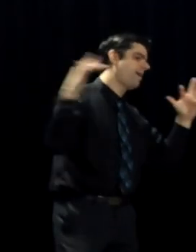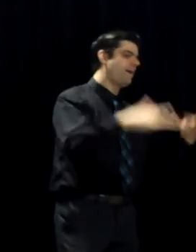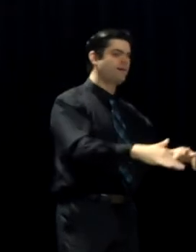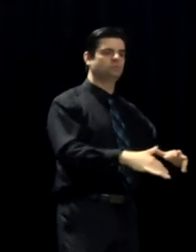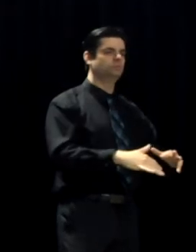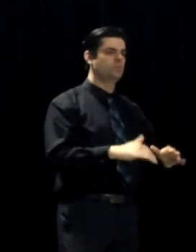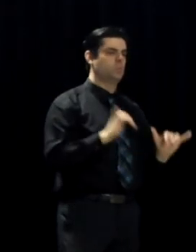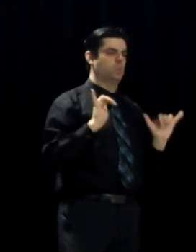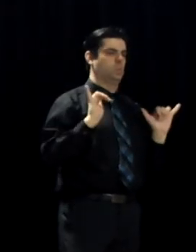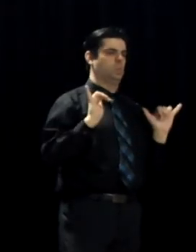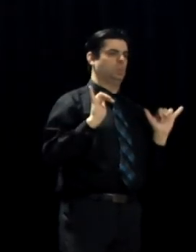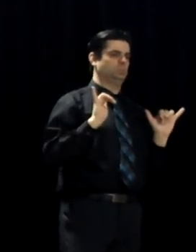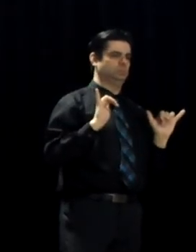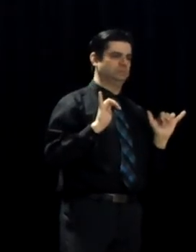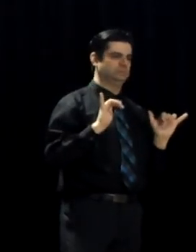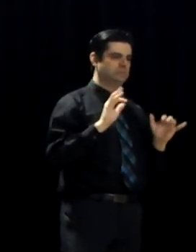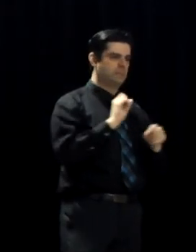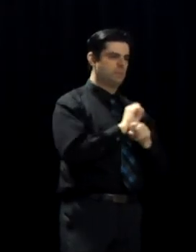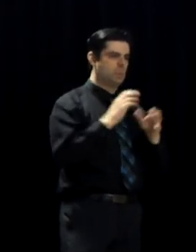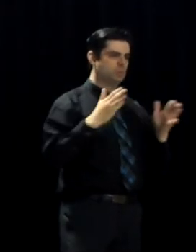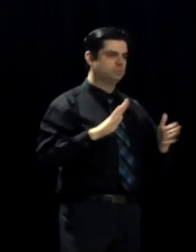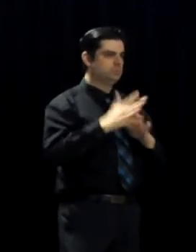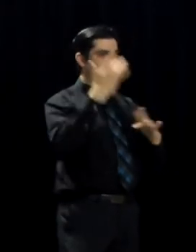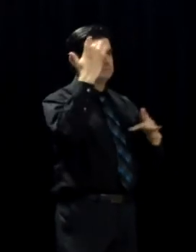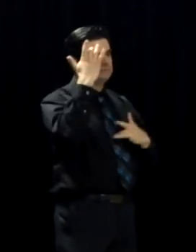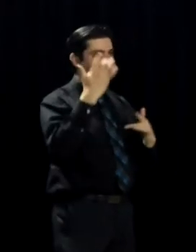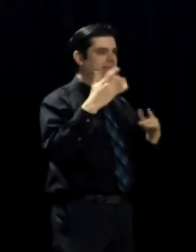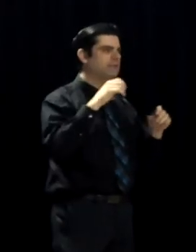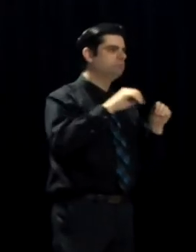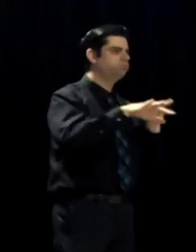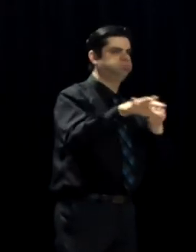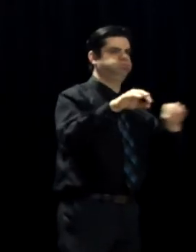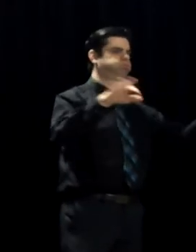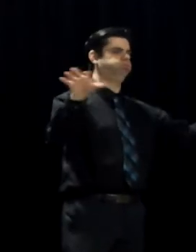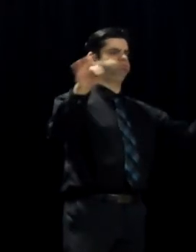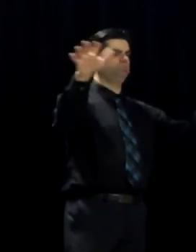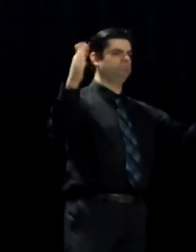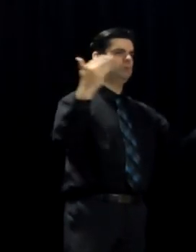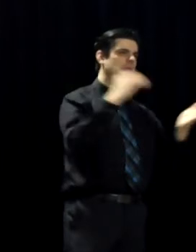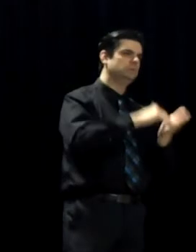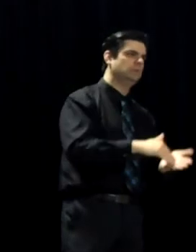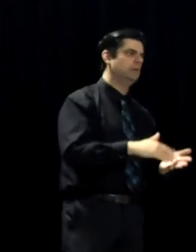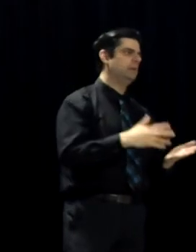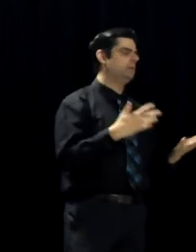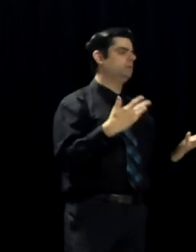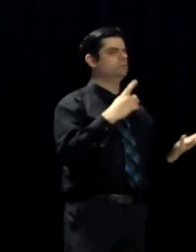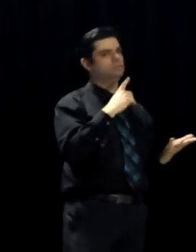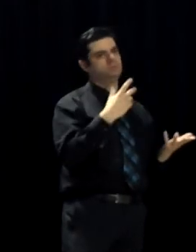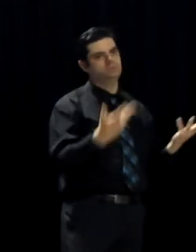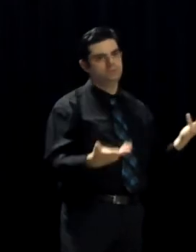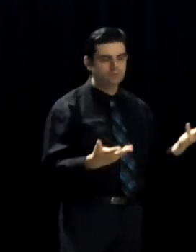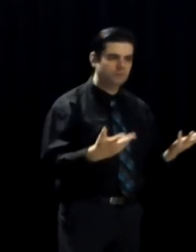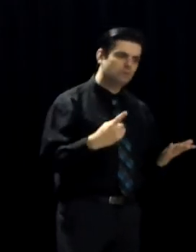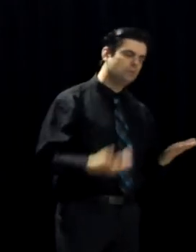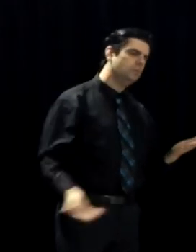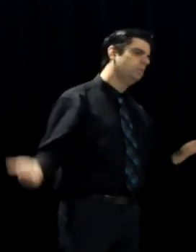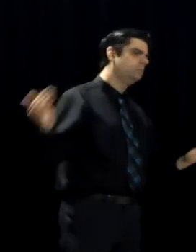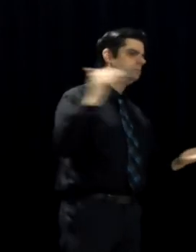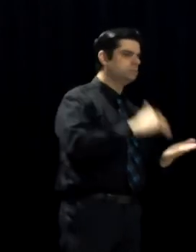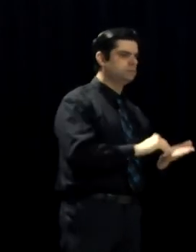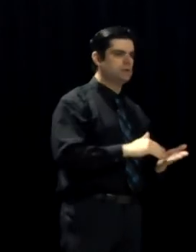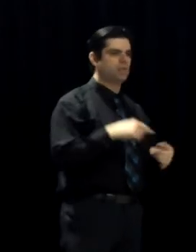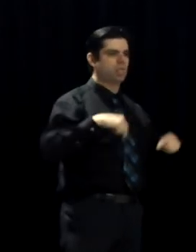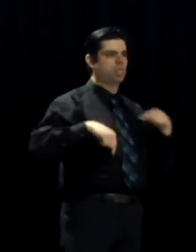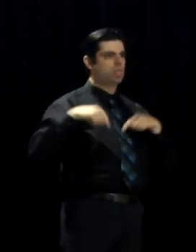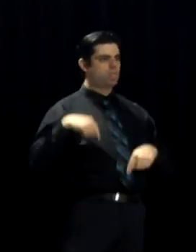lose employees to quarantines because of various things, because then you're kind of right back where you